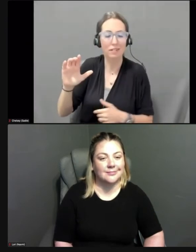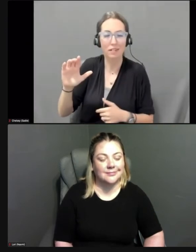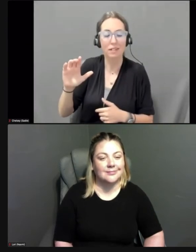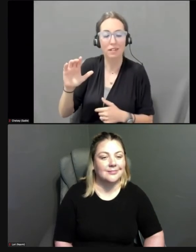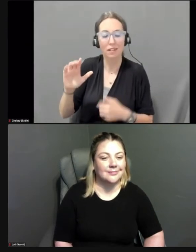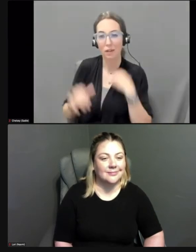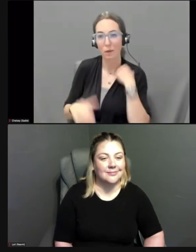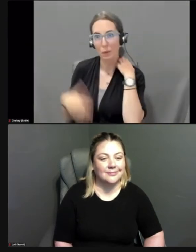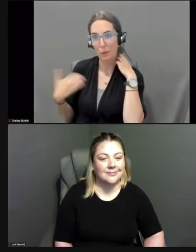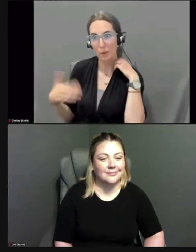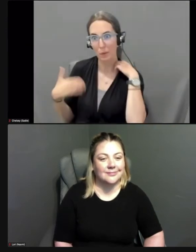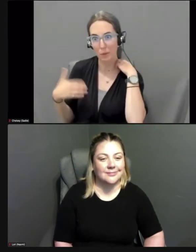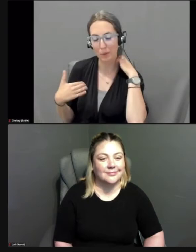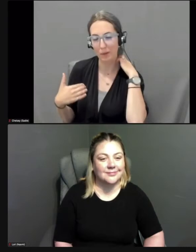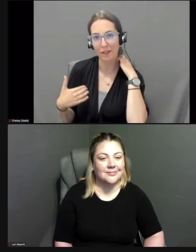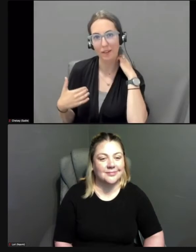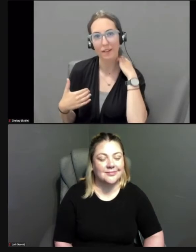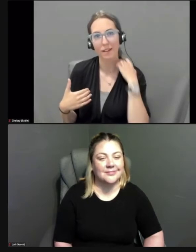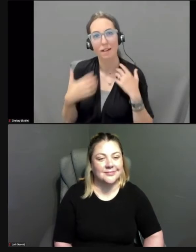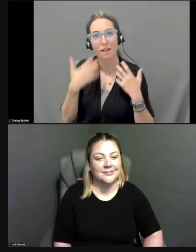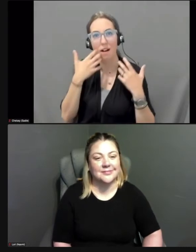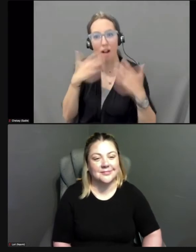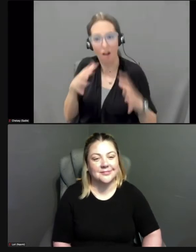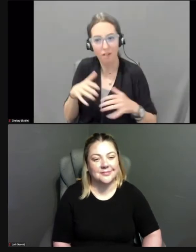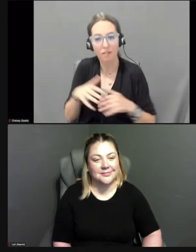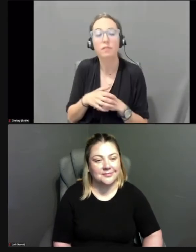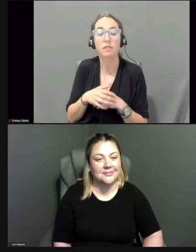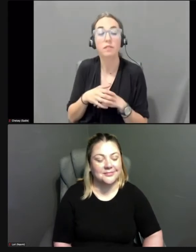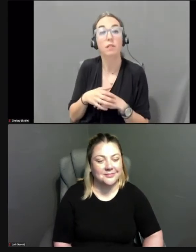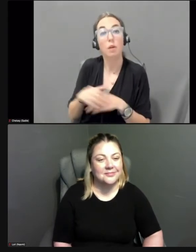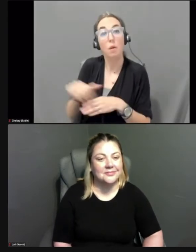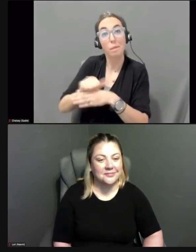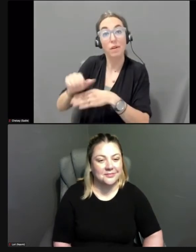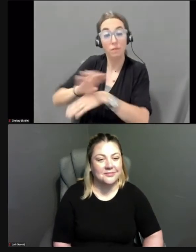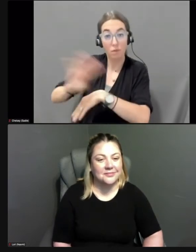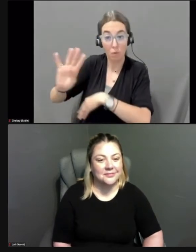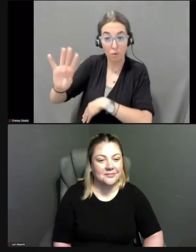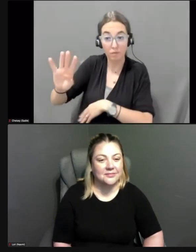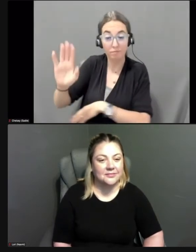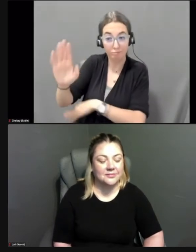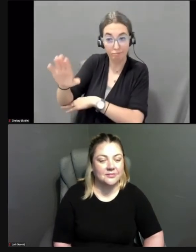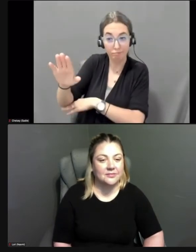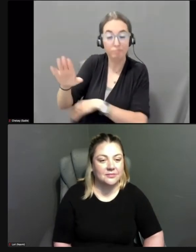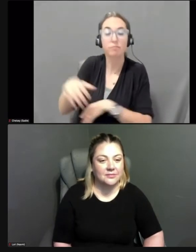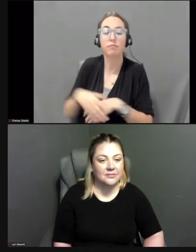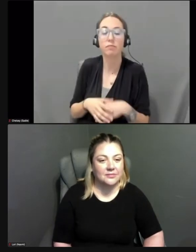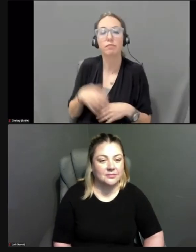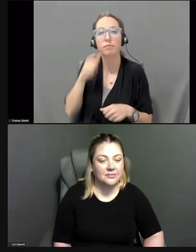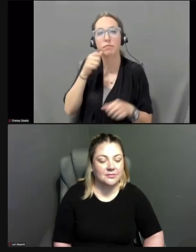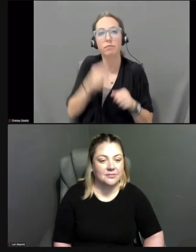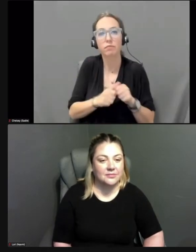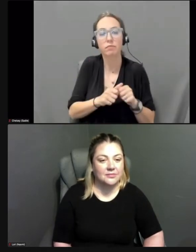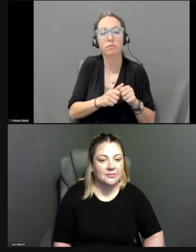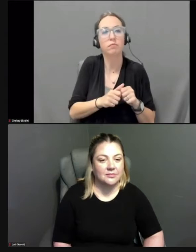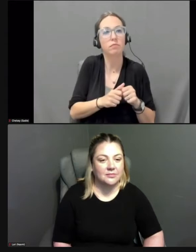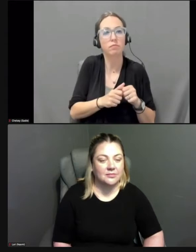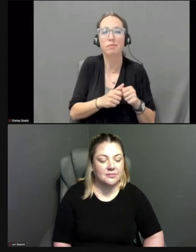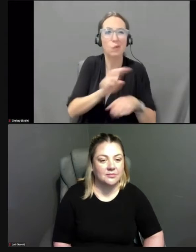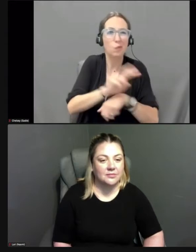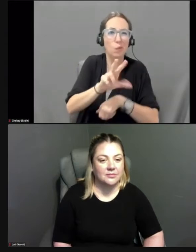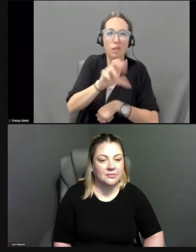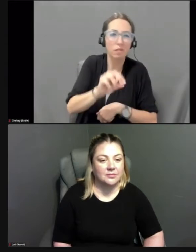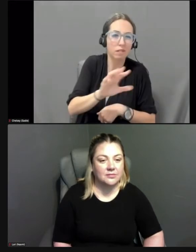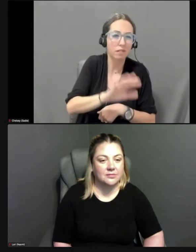September. Yeah. But we would have practice at 4, and I remember I would get out of whatever, like my last class was at 2:30 or